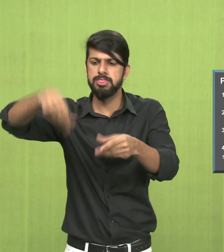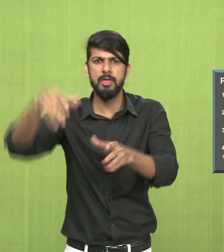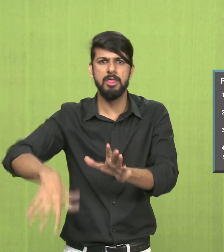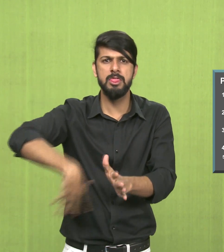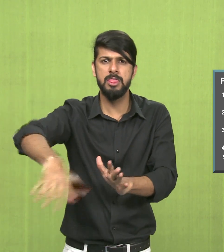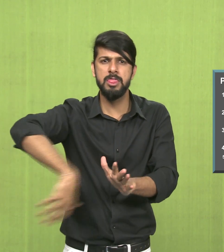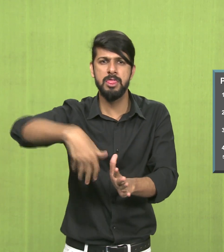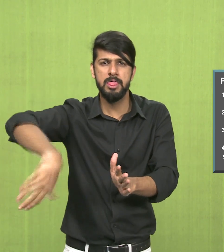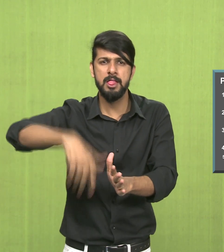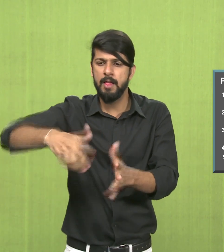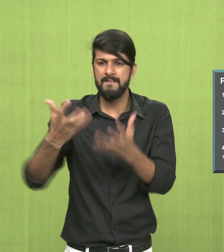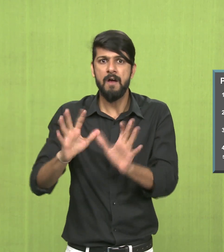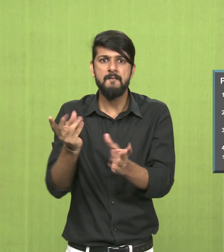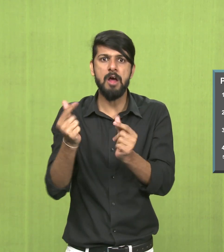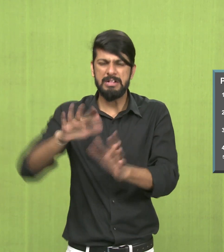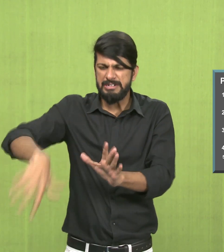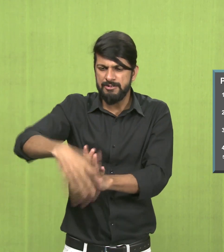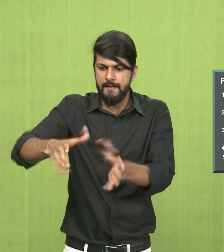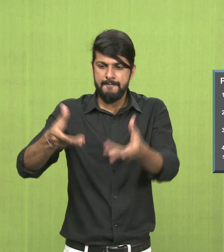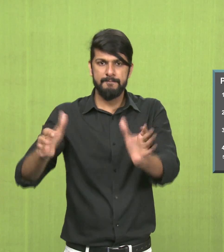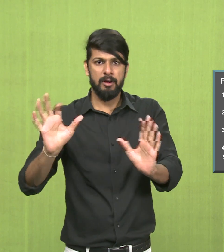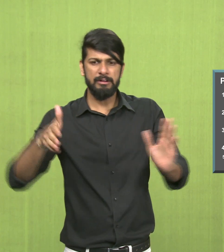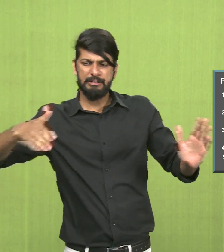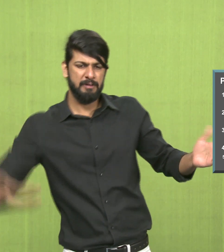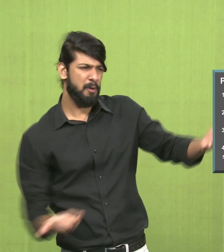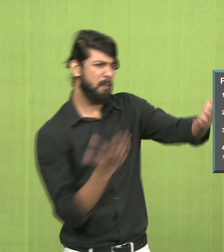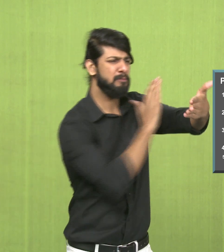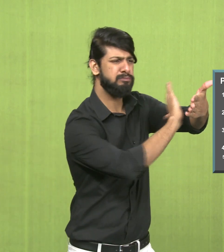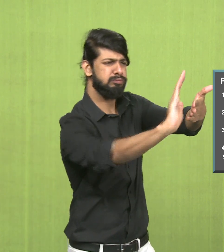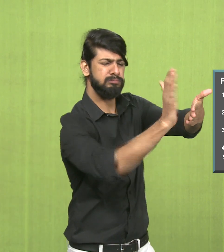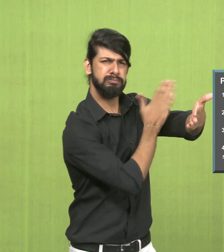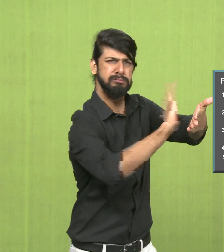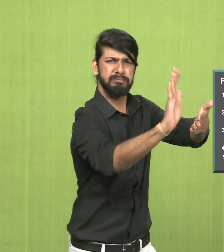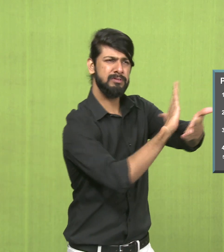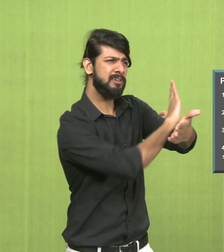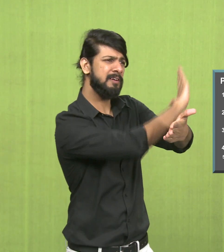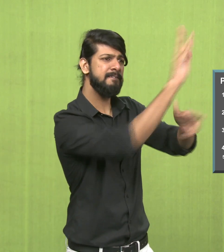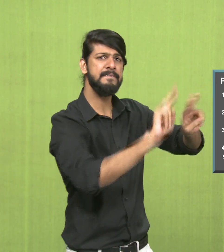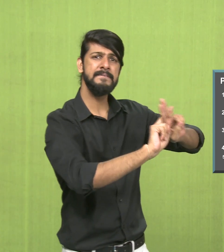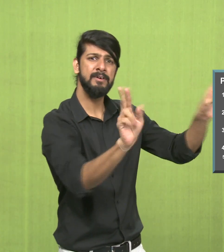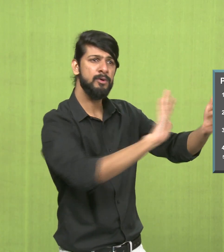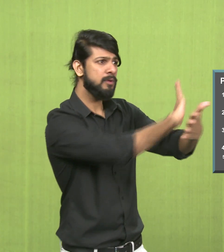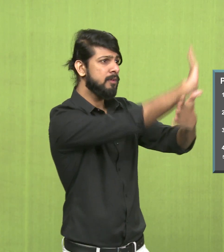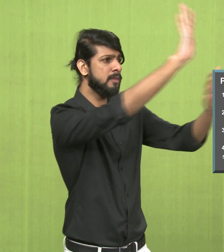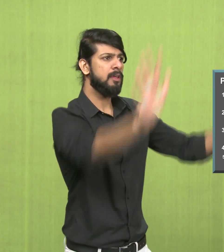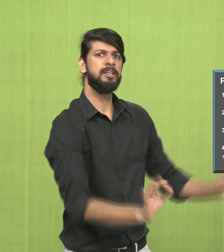made into a viscous liquid form and applied over